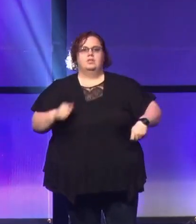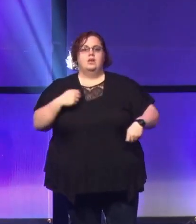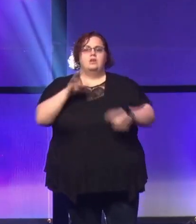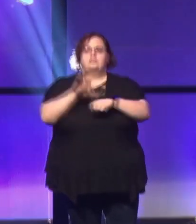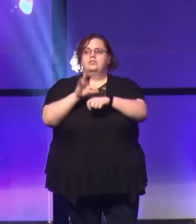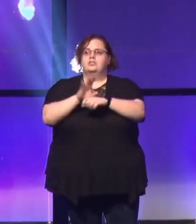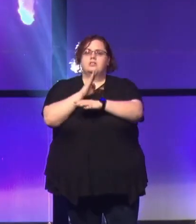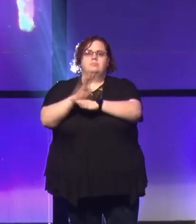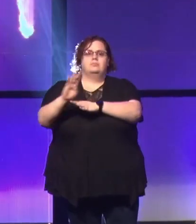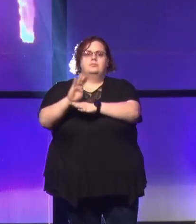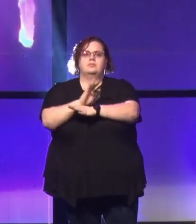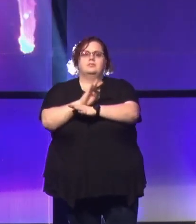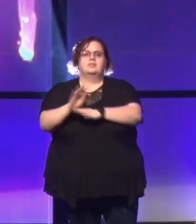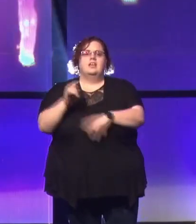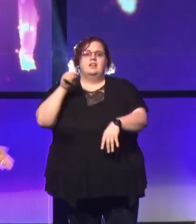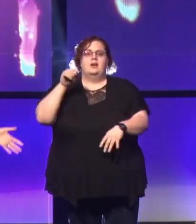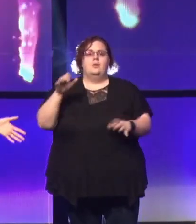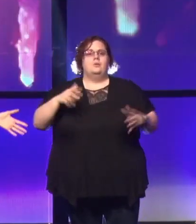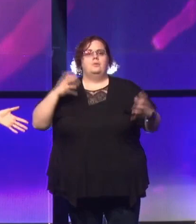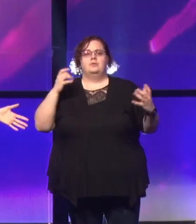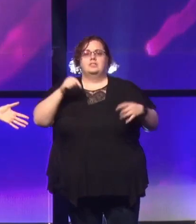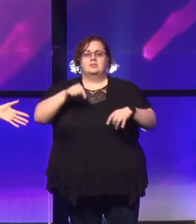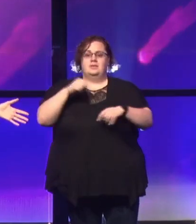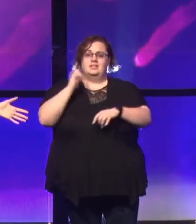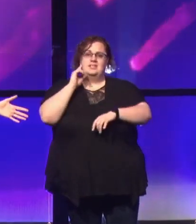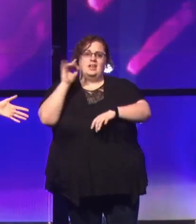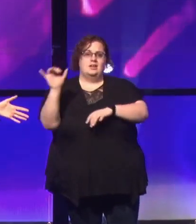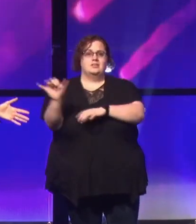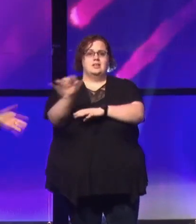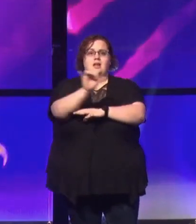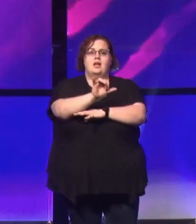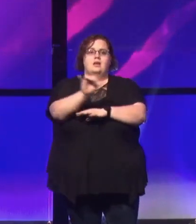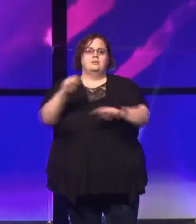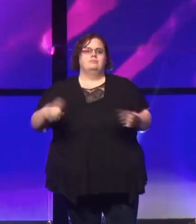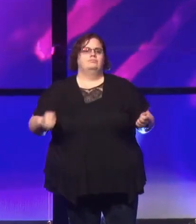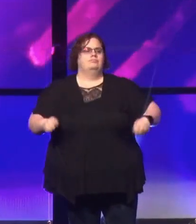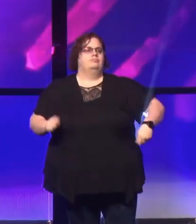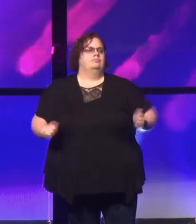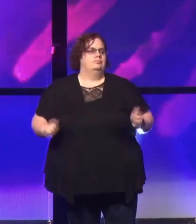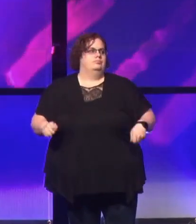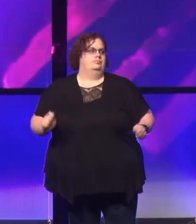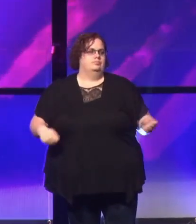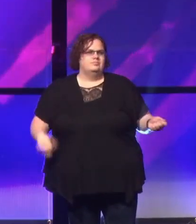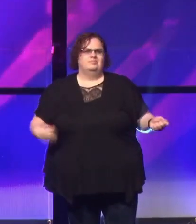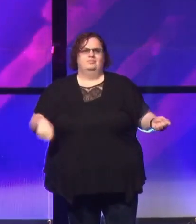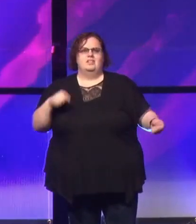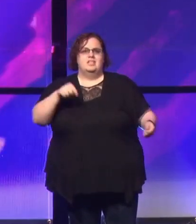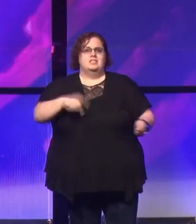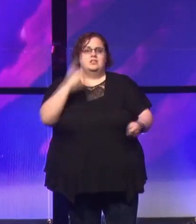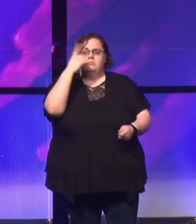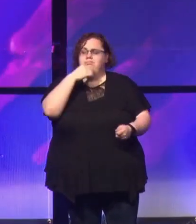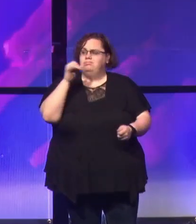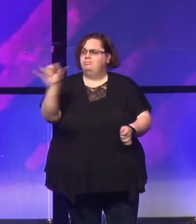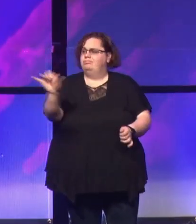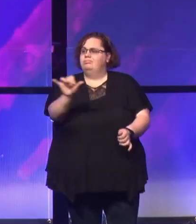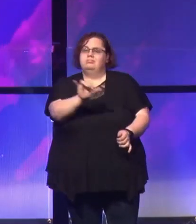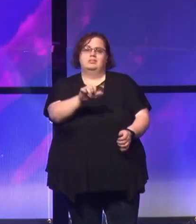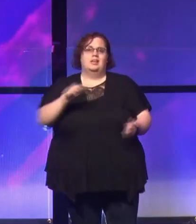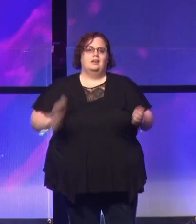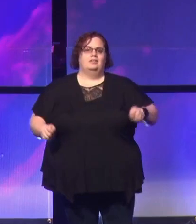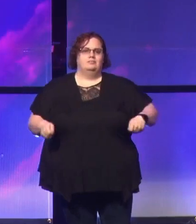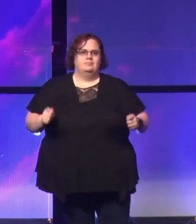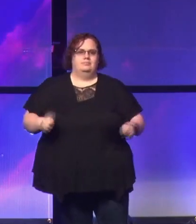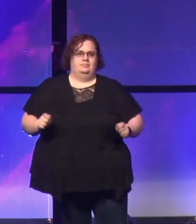church is alive. Oh, this is what it sounds like. This is what it